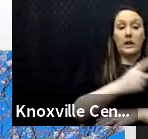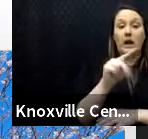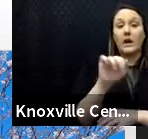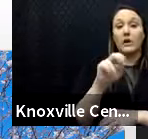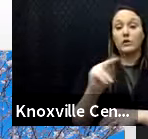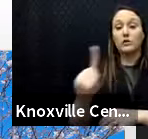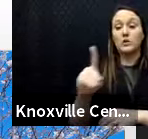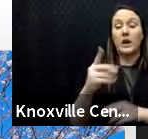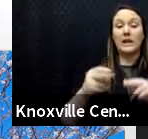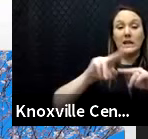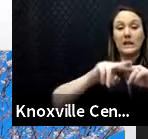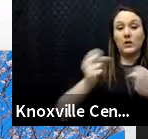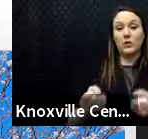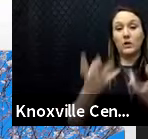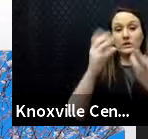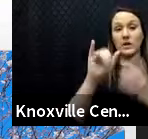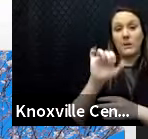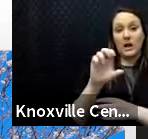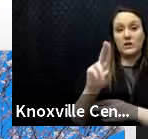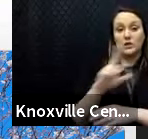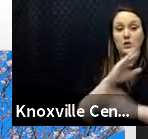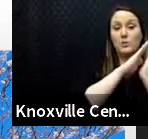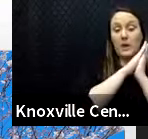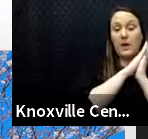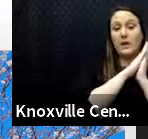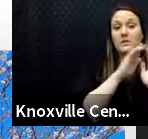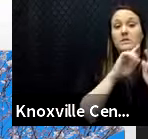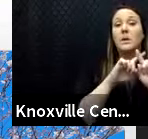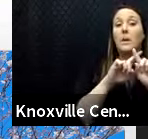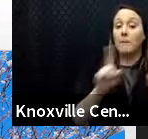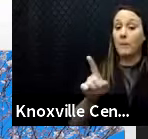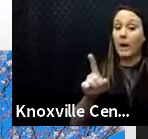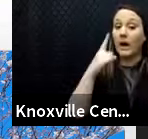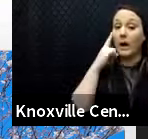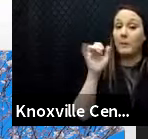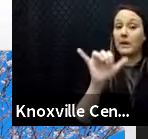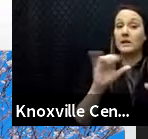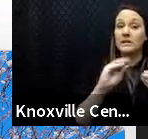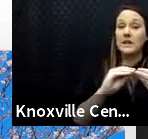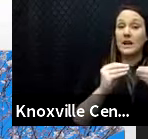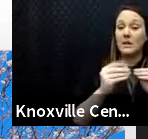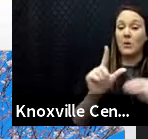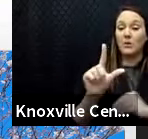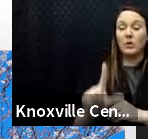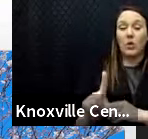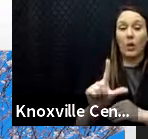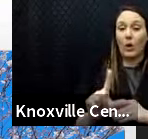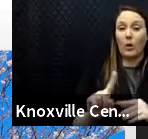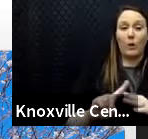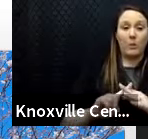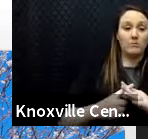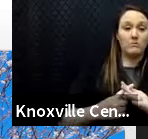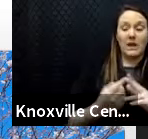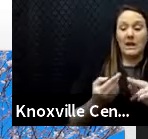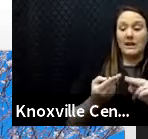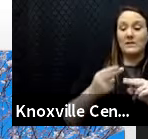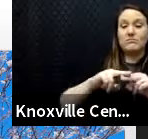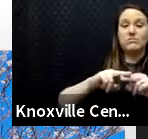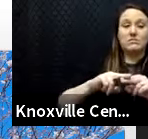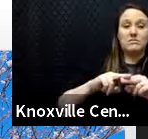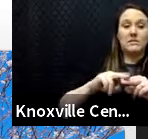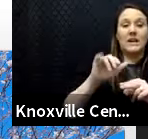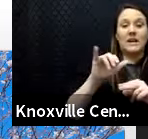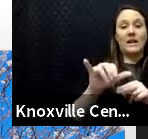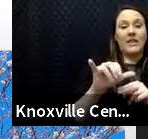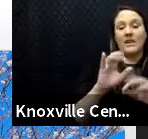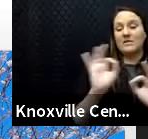increased ICU beds was detected. However, because this number is so low to begin with, even a small increase registers as